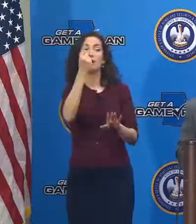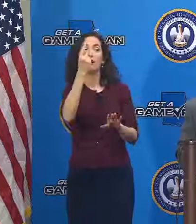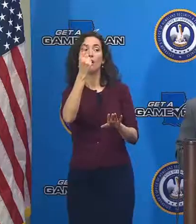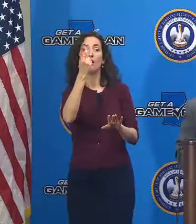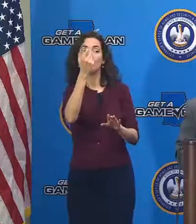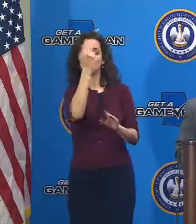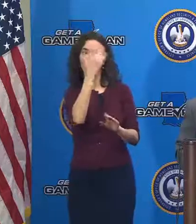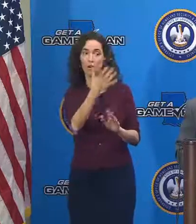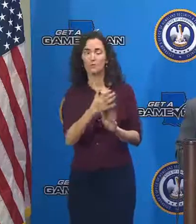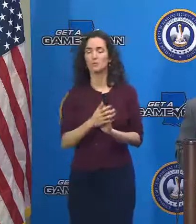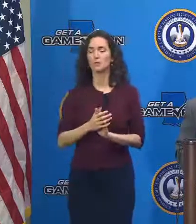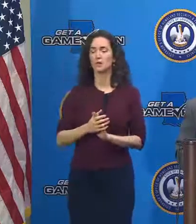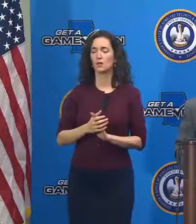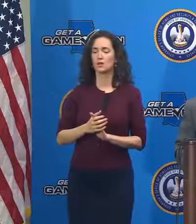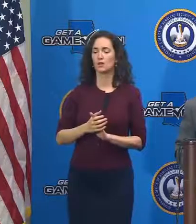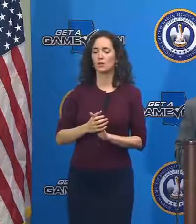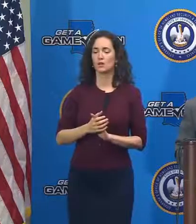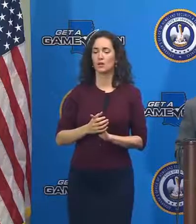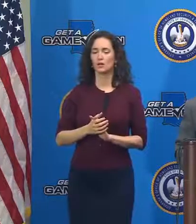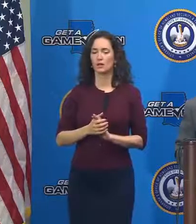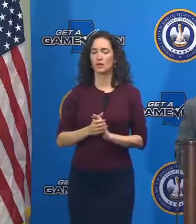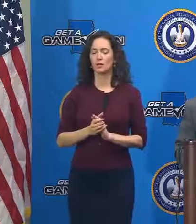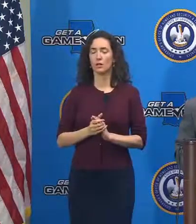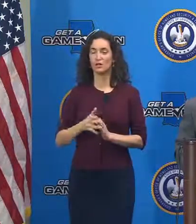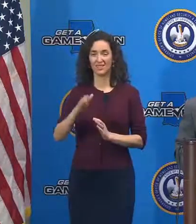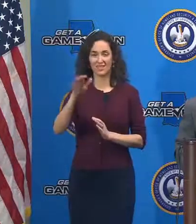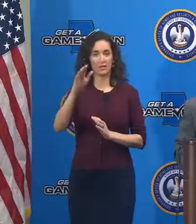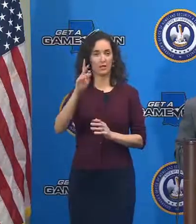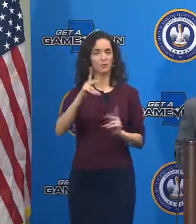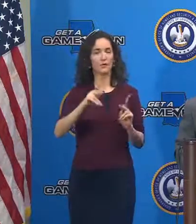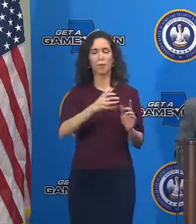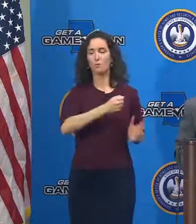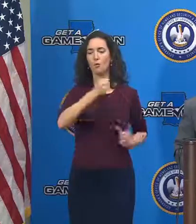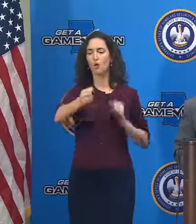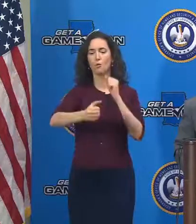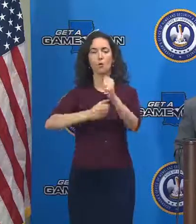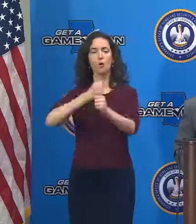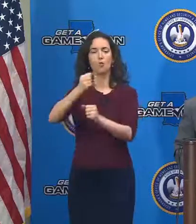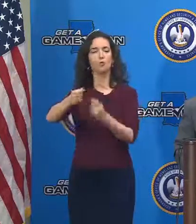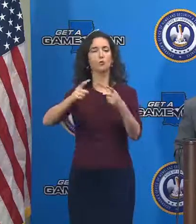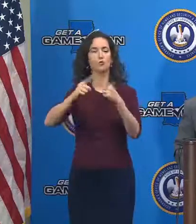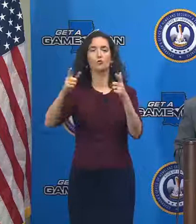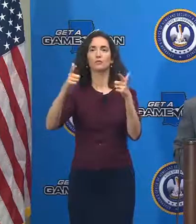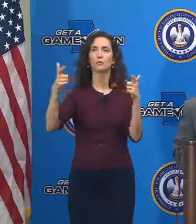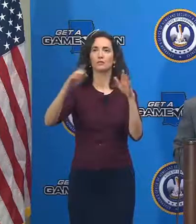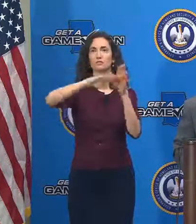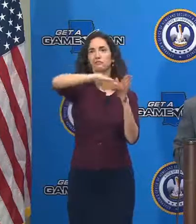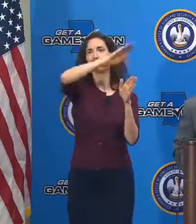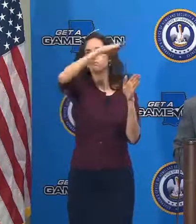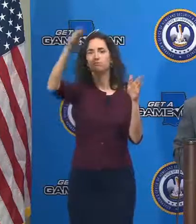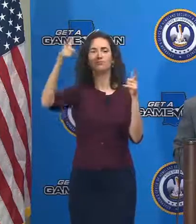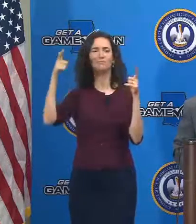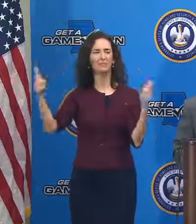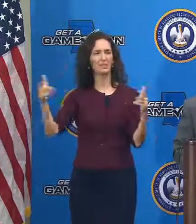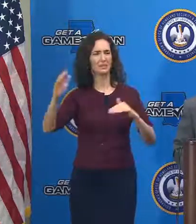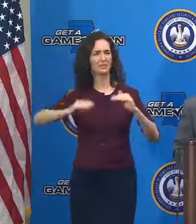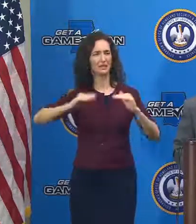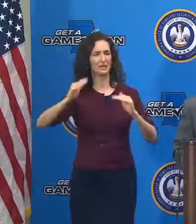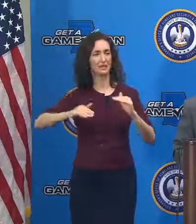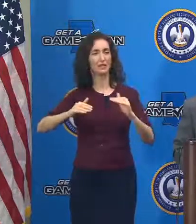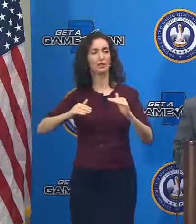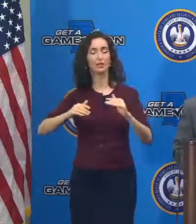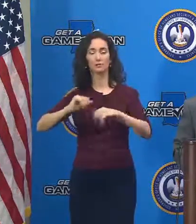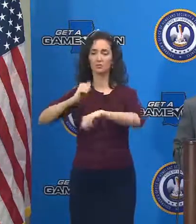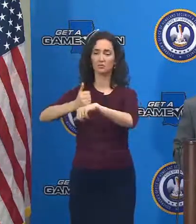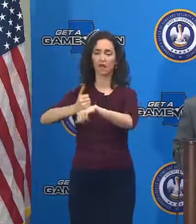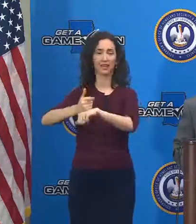se non-compliant or illegal about moving that large number of folks to a